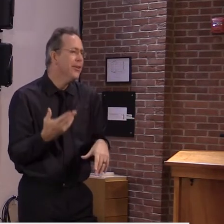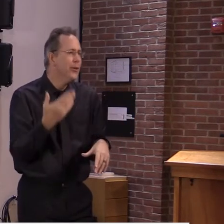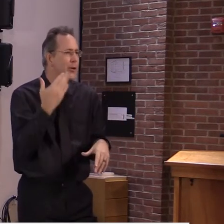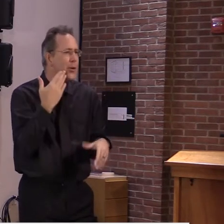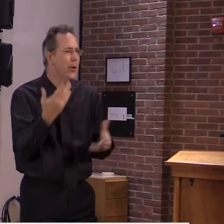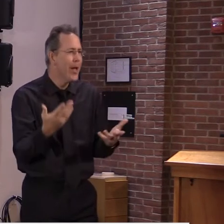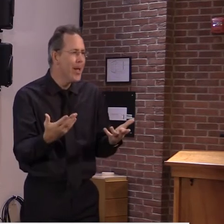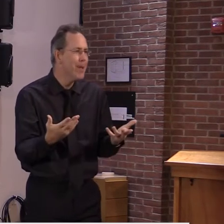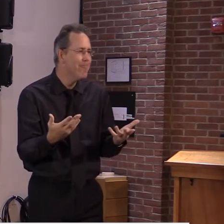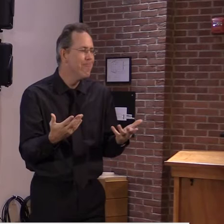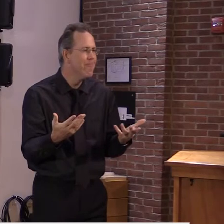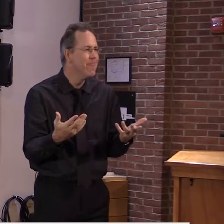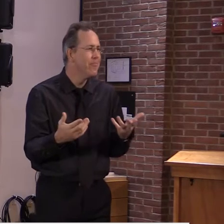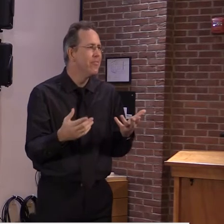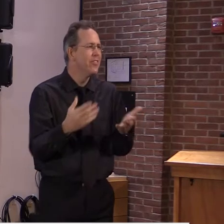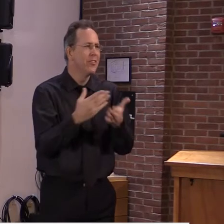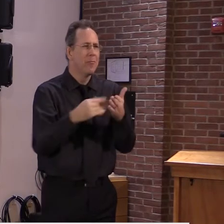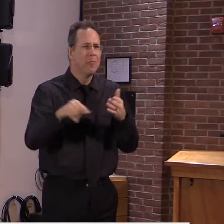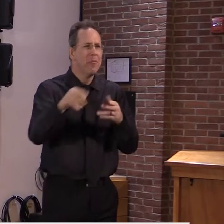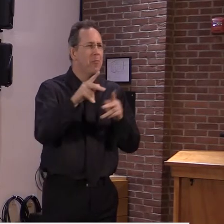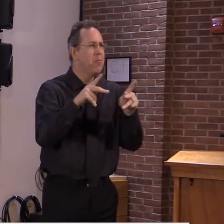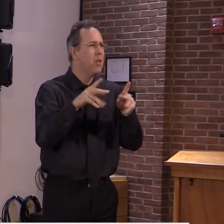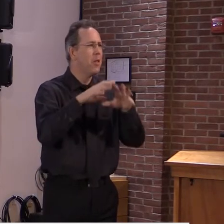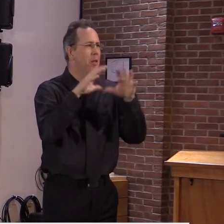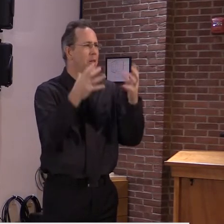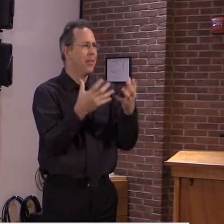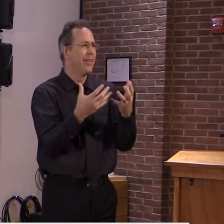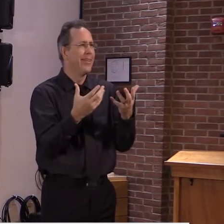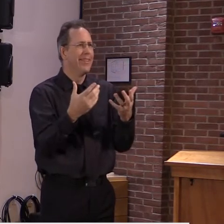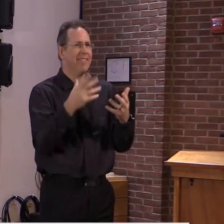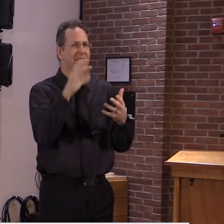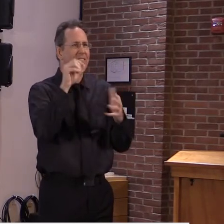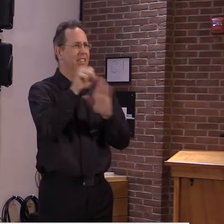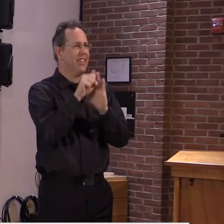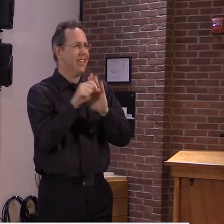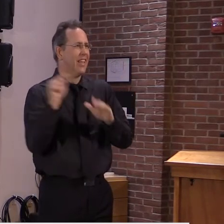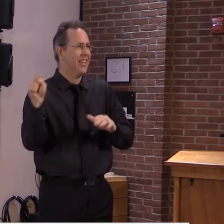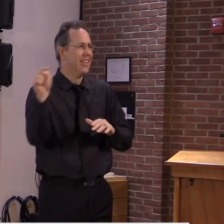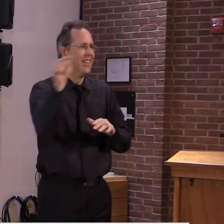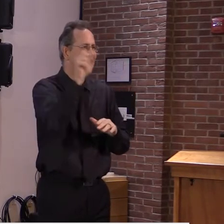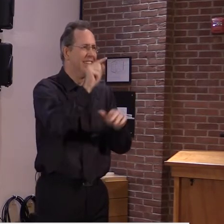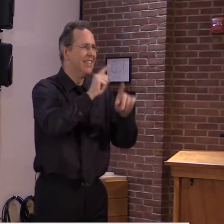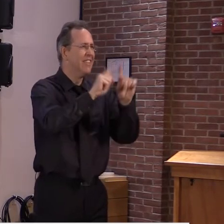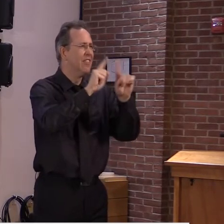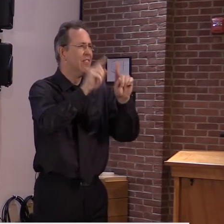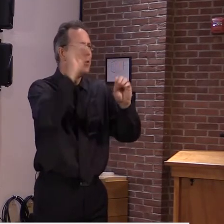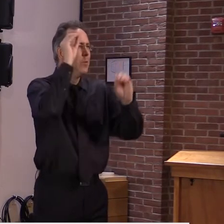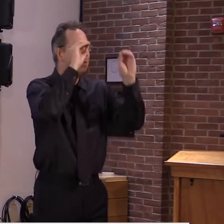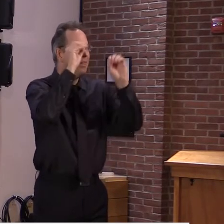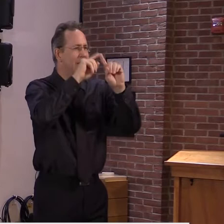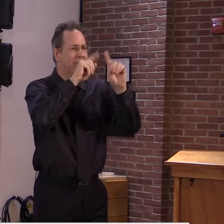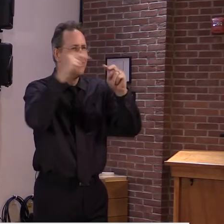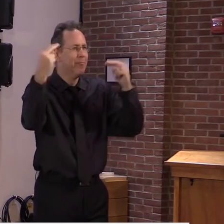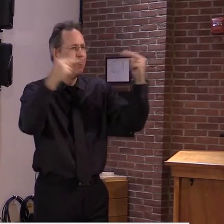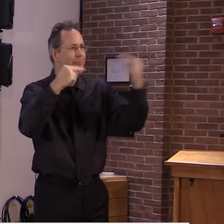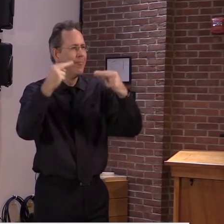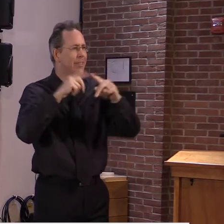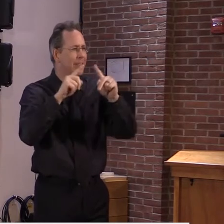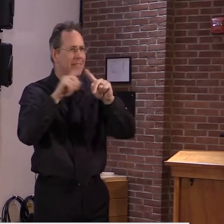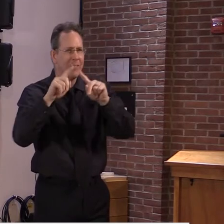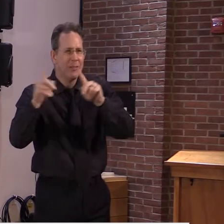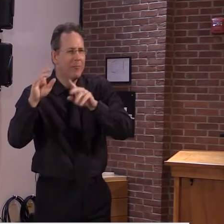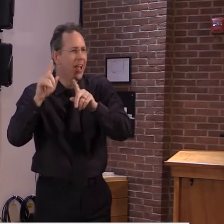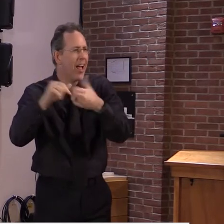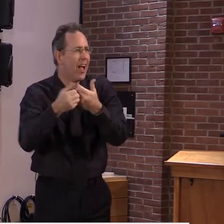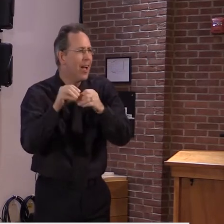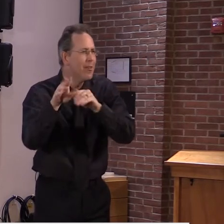number of territories, and all of them have their own version of what they're doing to combat this pandemic. Some are kind